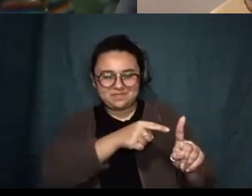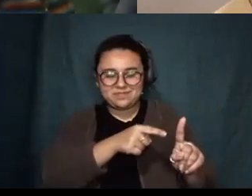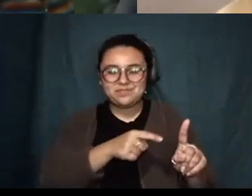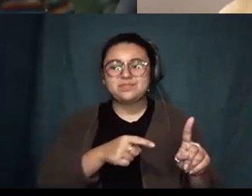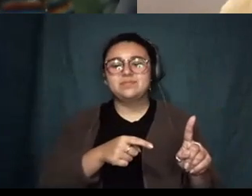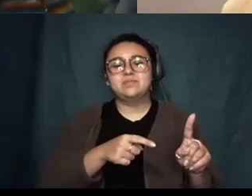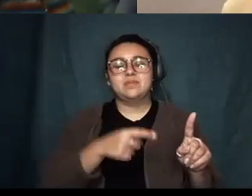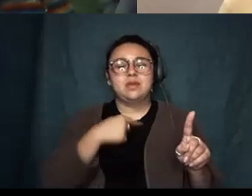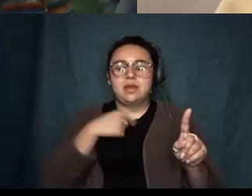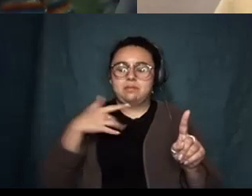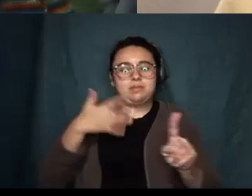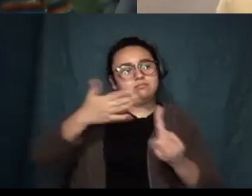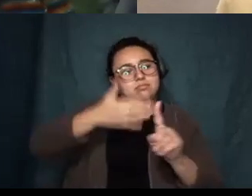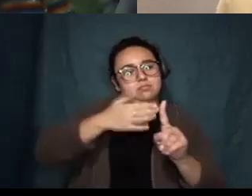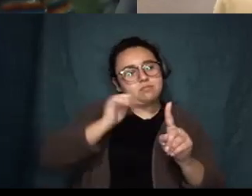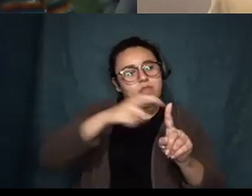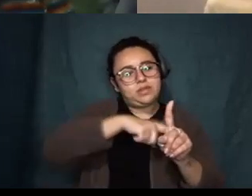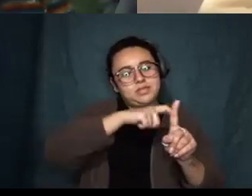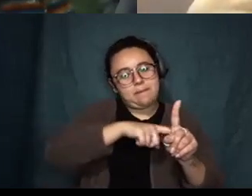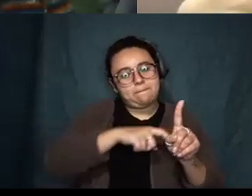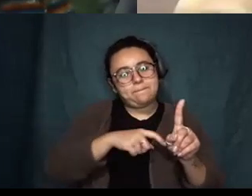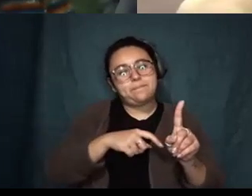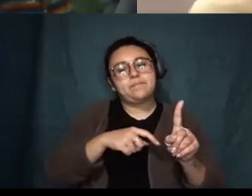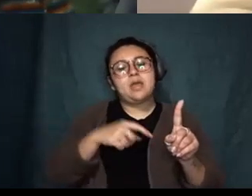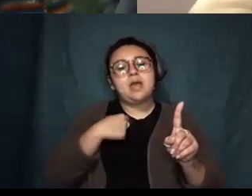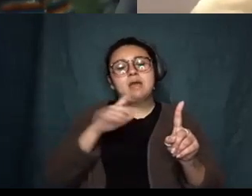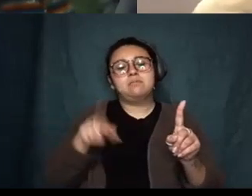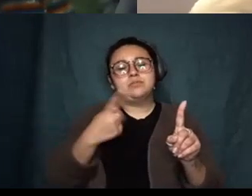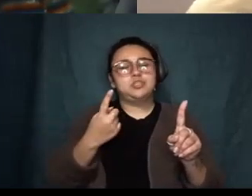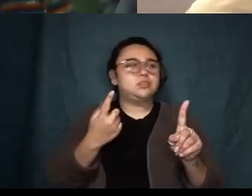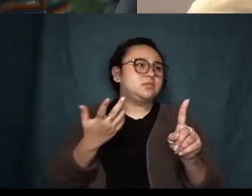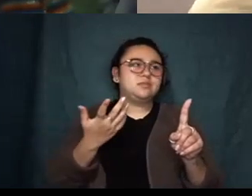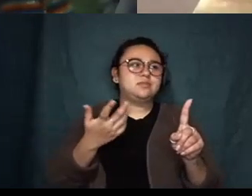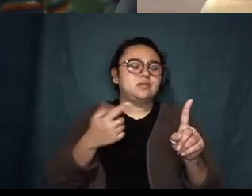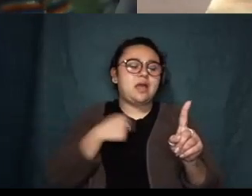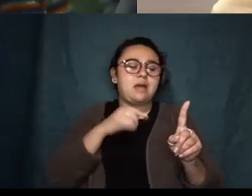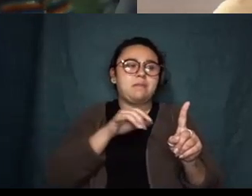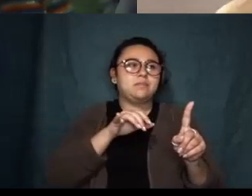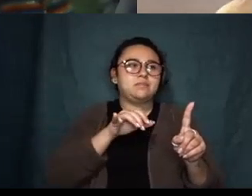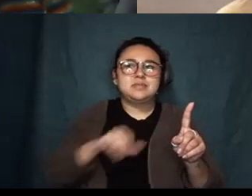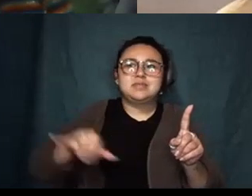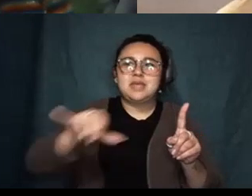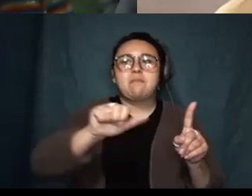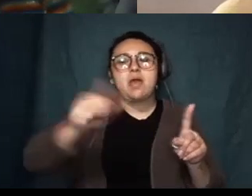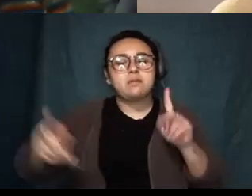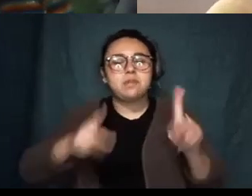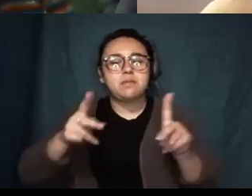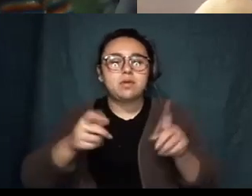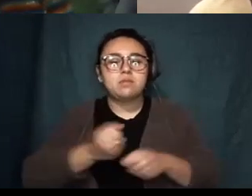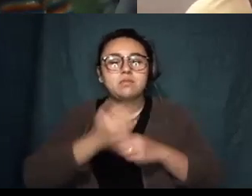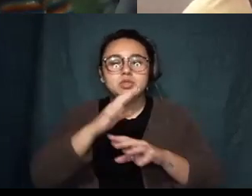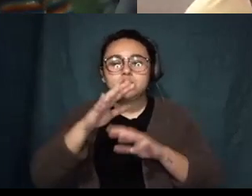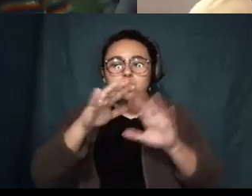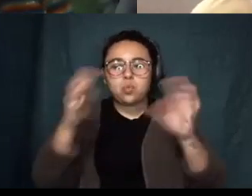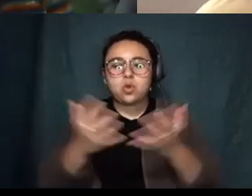all the time and uh yeah I just I'm I and like every other person in the poetry world is like super super